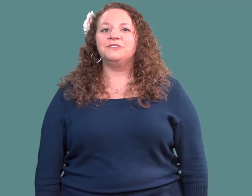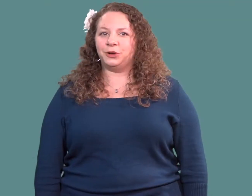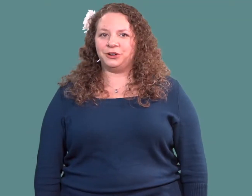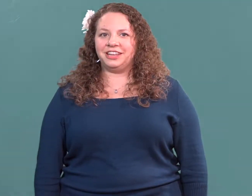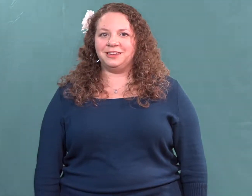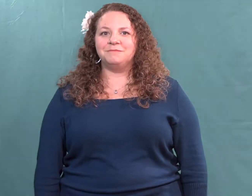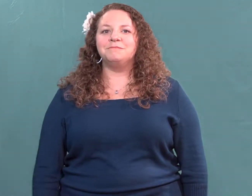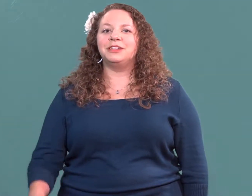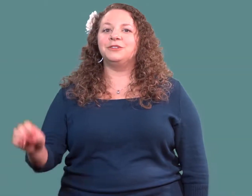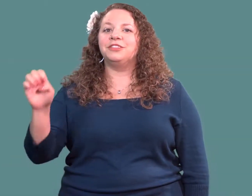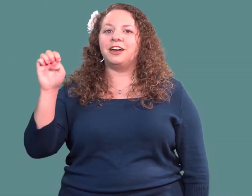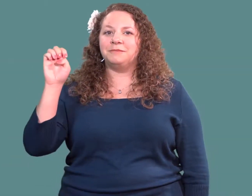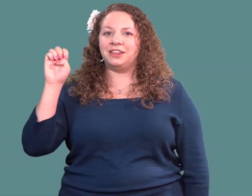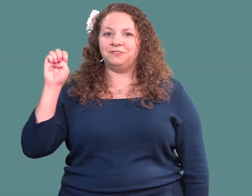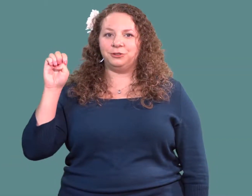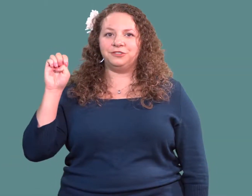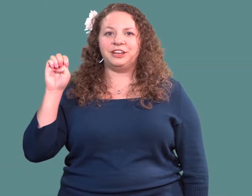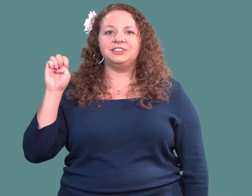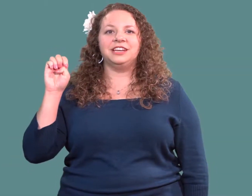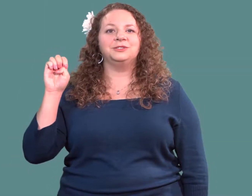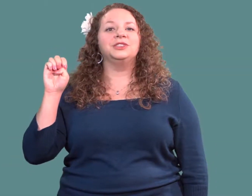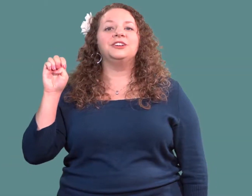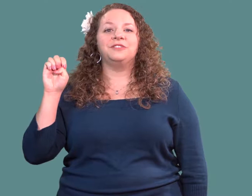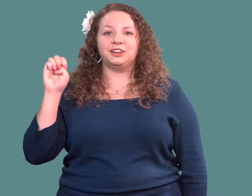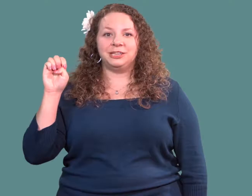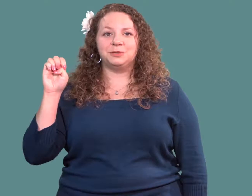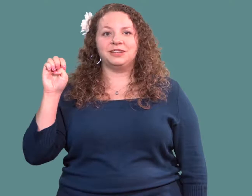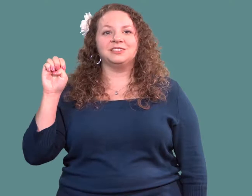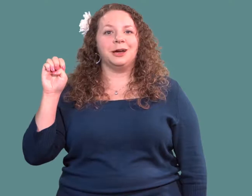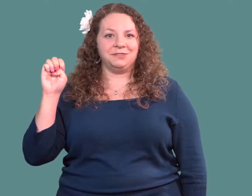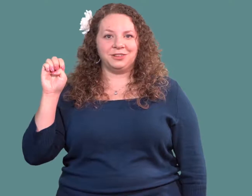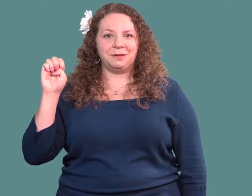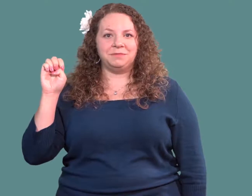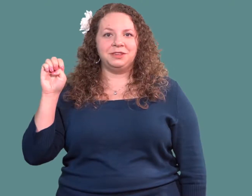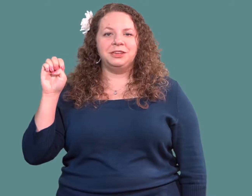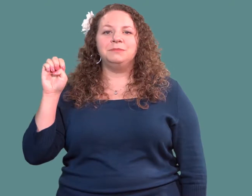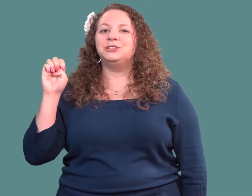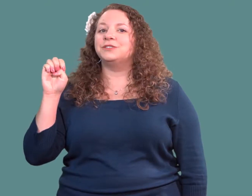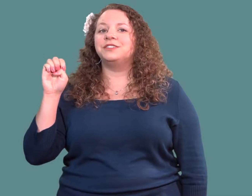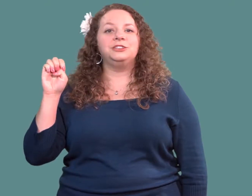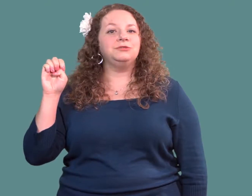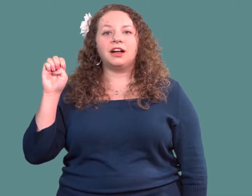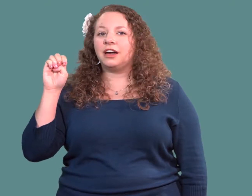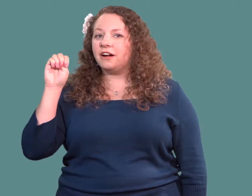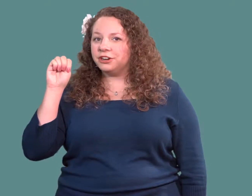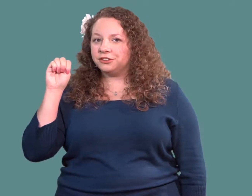For your E, bend your thumb and fold your fingers down so that your fingertips rest on top of your thumb. Be sure that they do not cover your